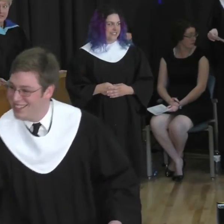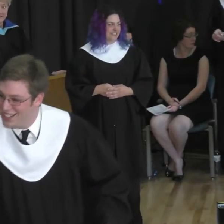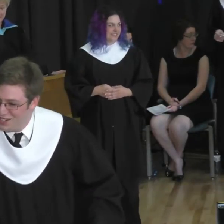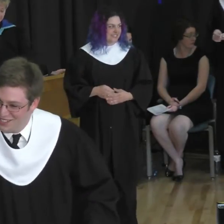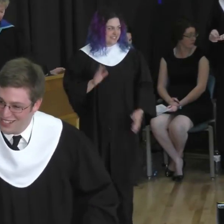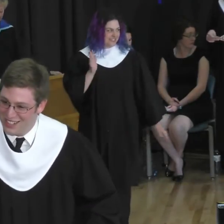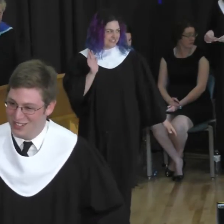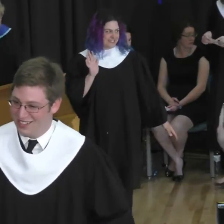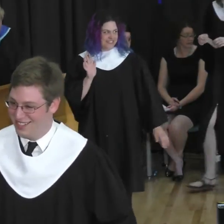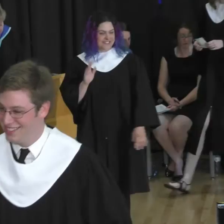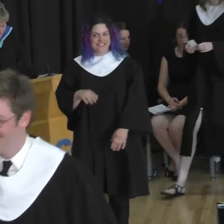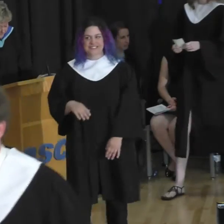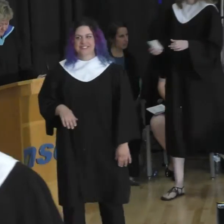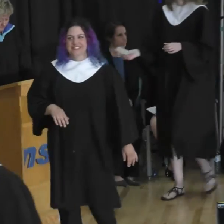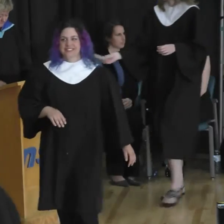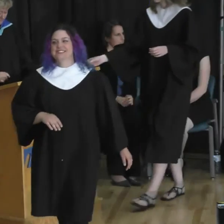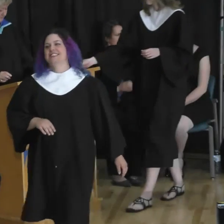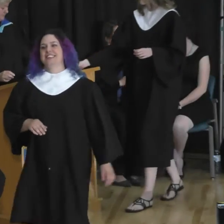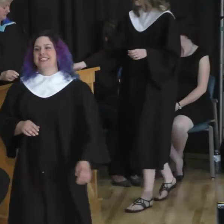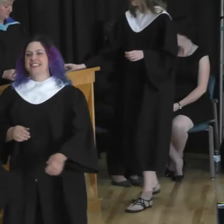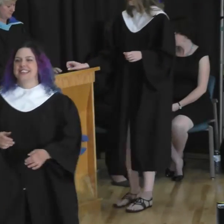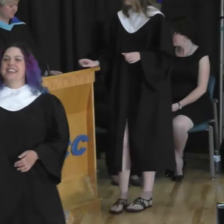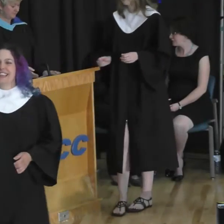Nora Davidson.